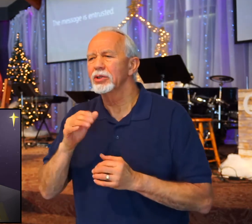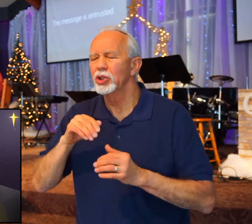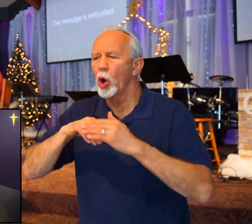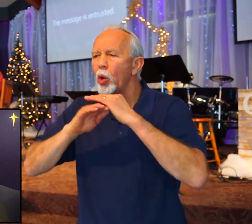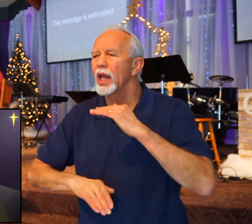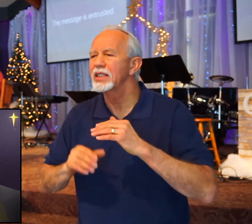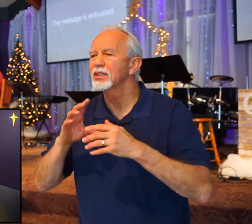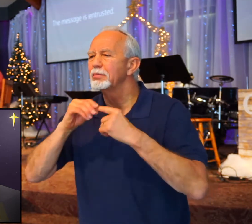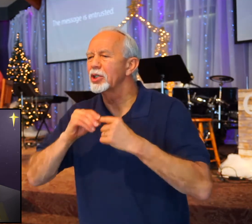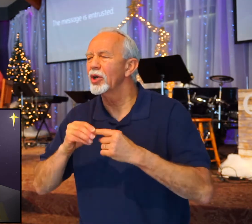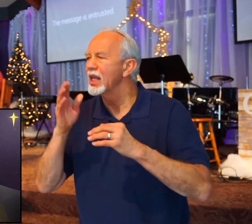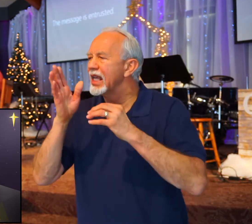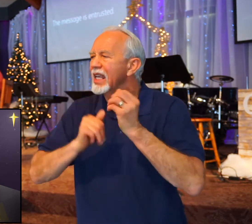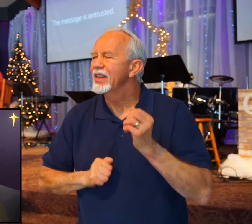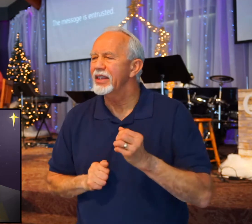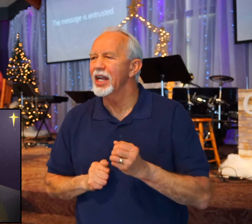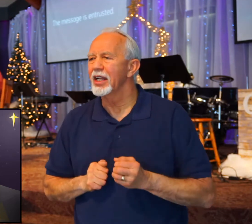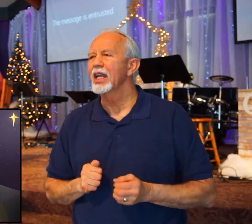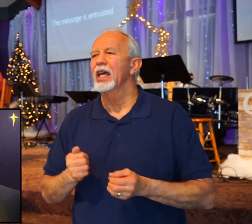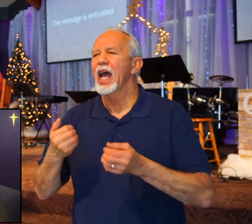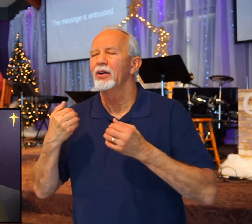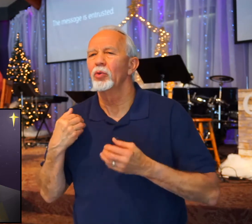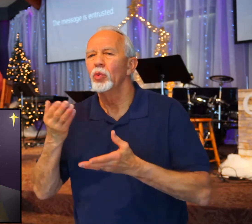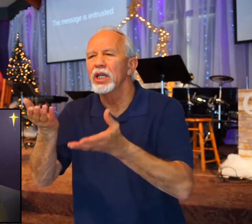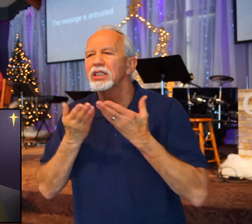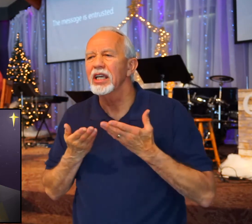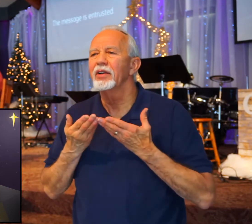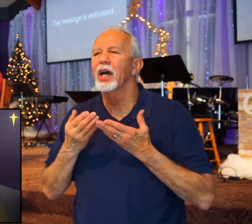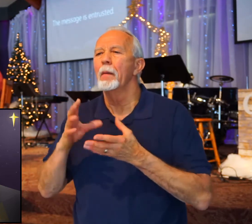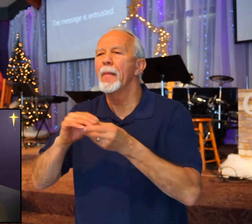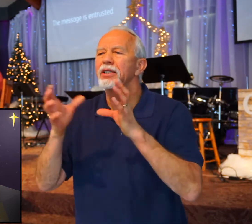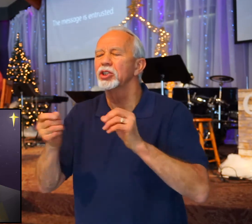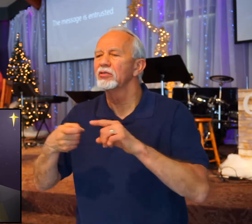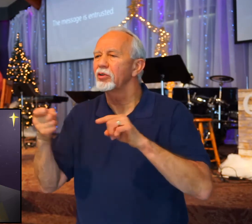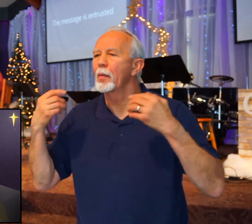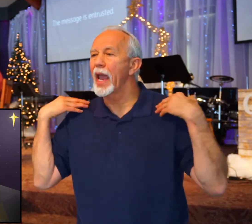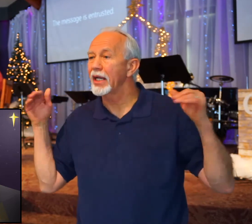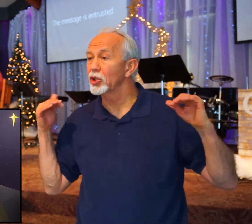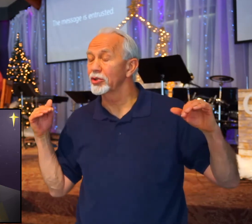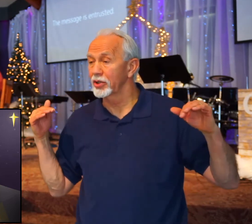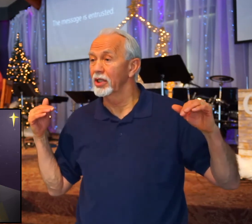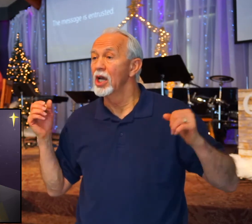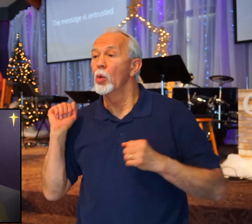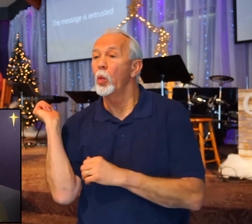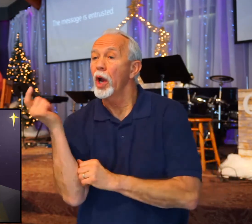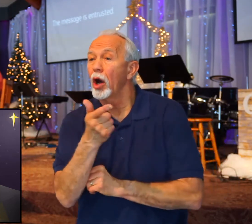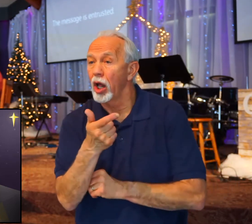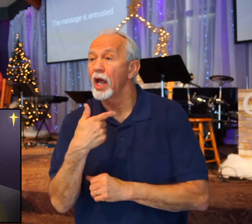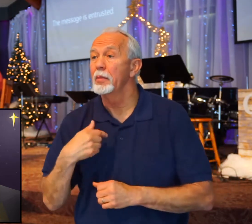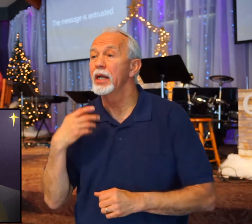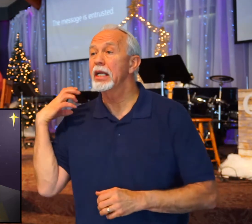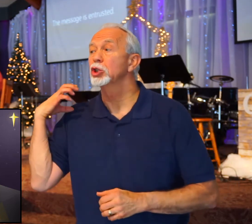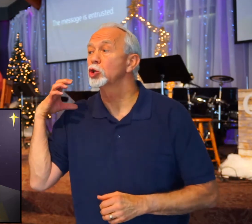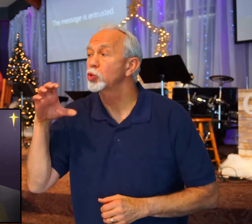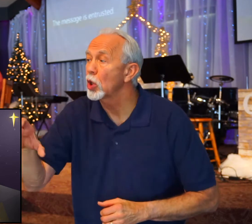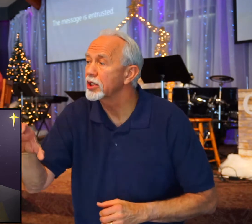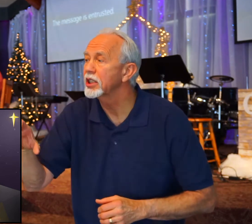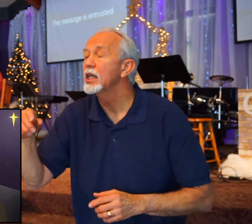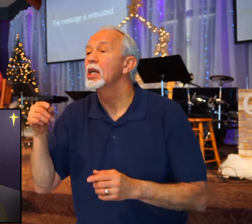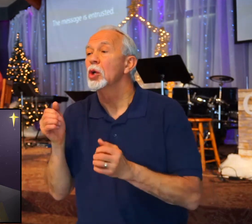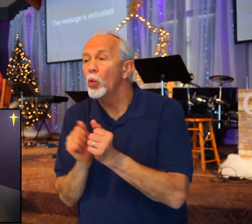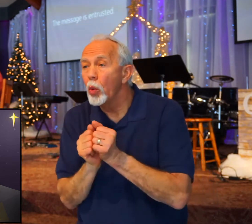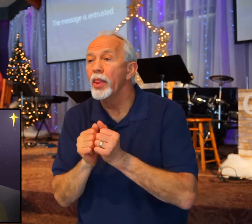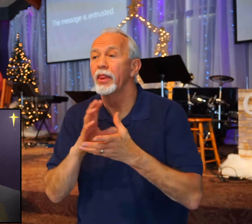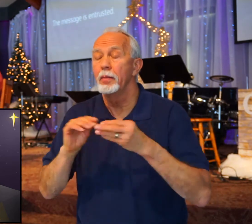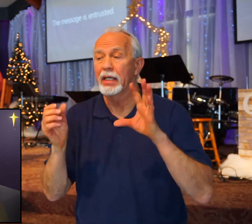special than getting a message from angels. And we all have been entrusted with the